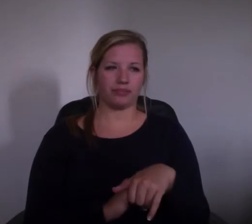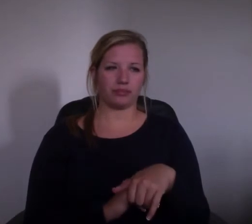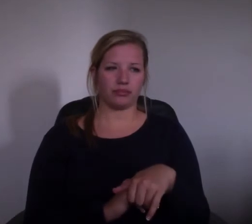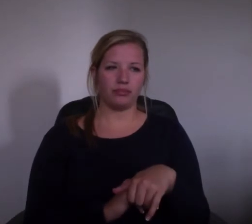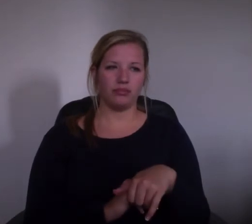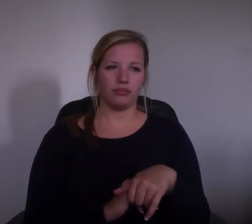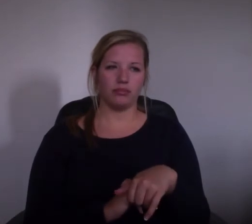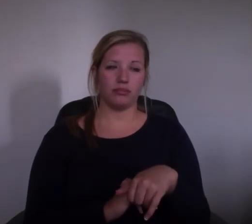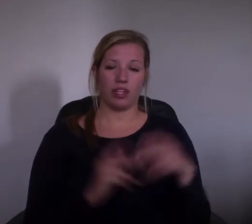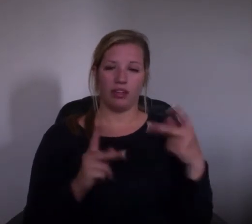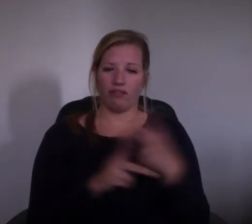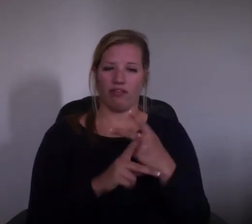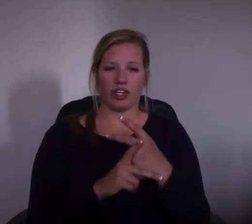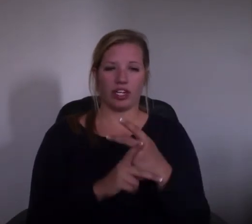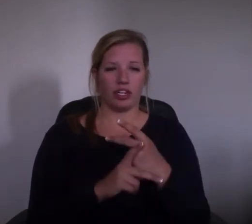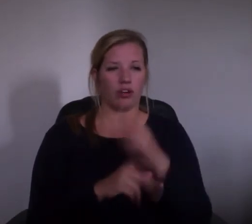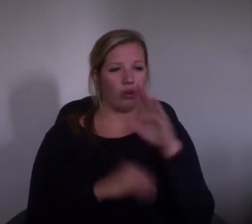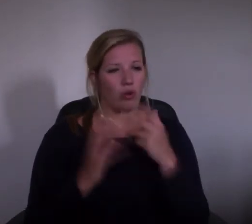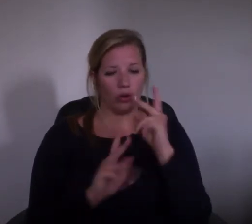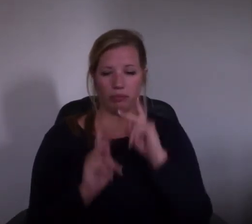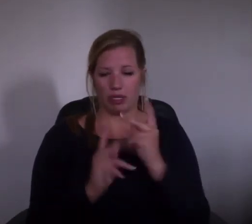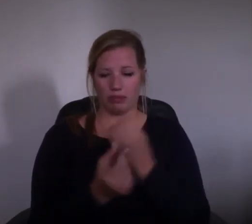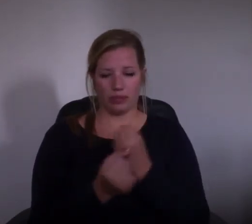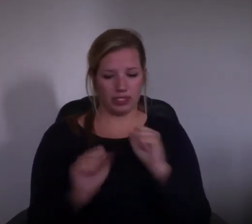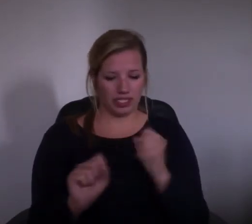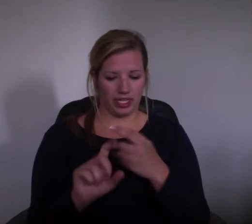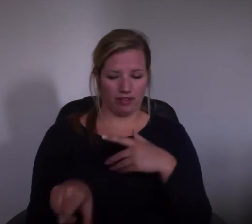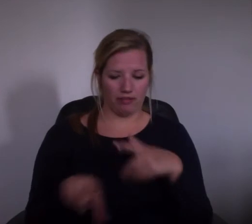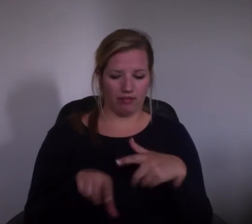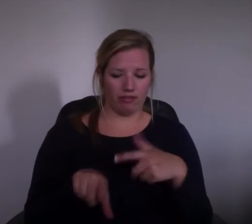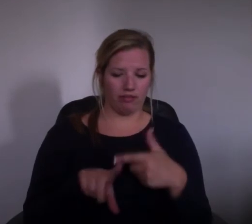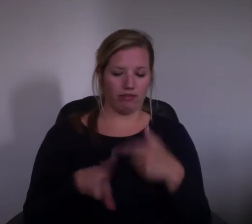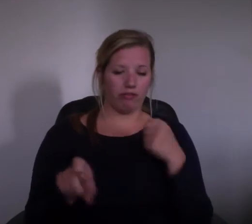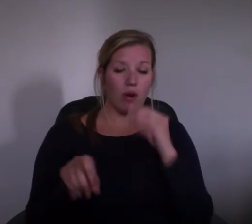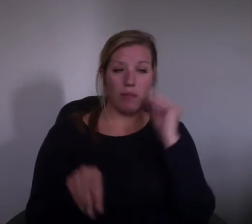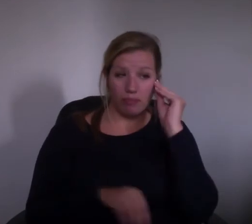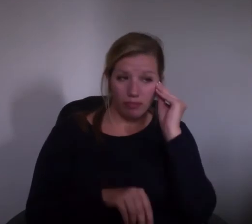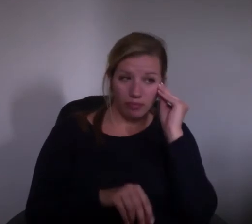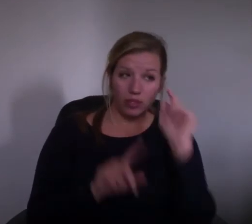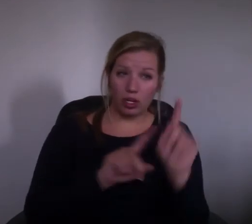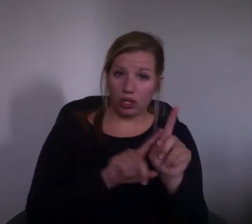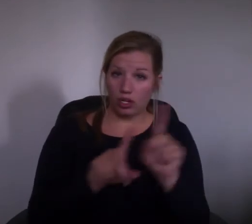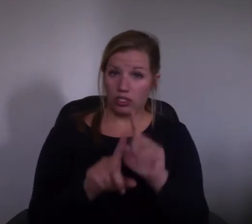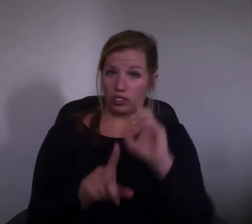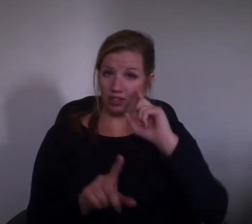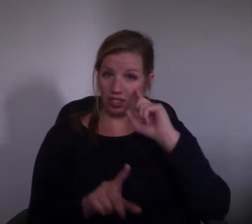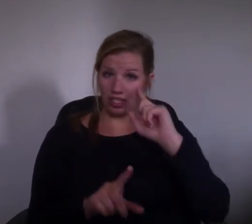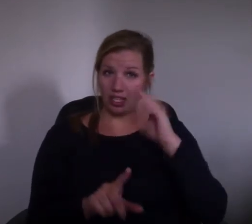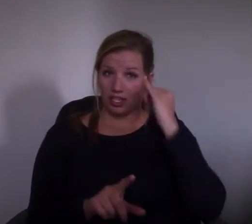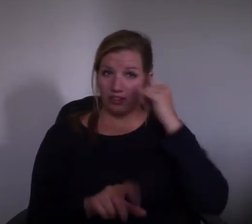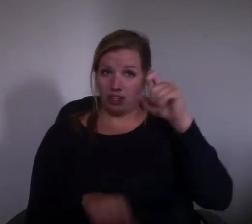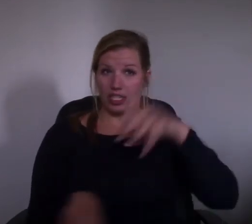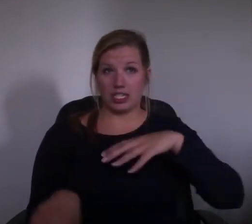that everyone got out of the home safely? But also think about if you have to evacuate your neighborhood. If you're in a neighborhood that may